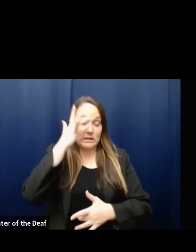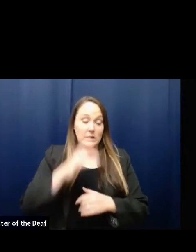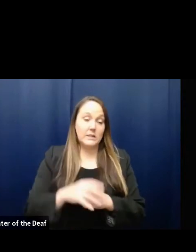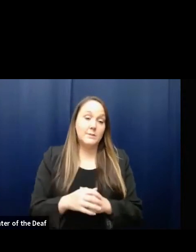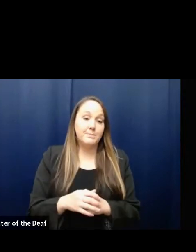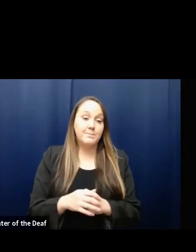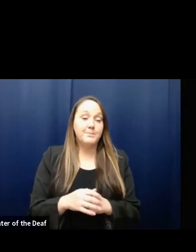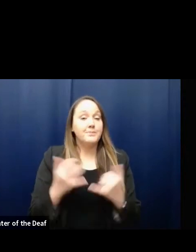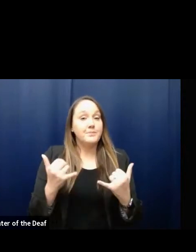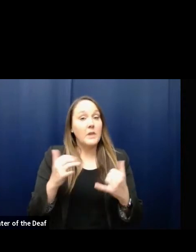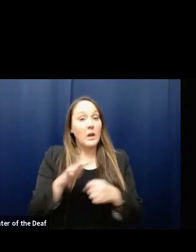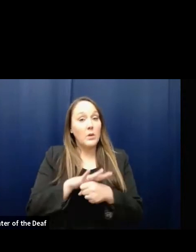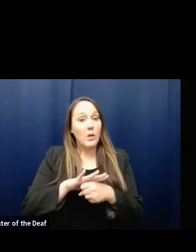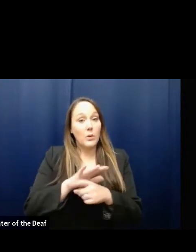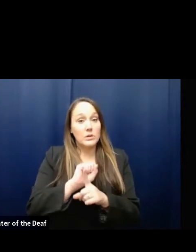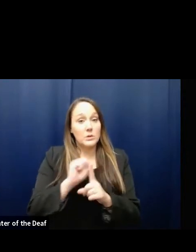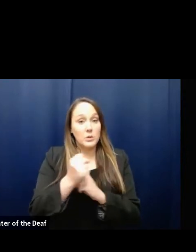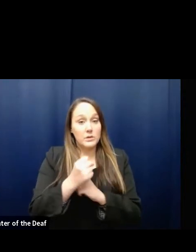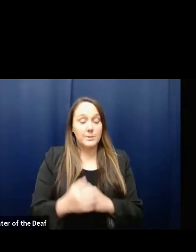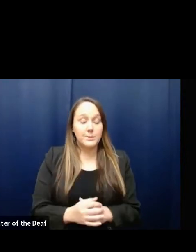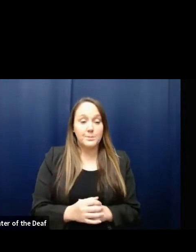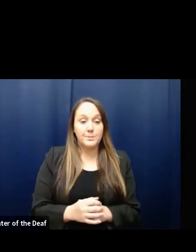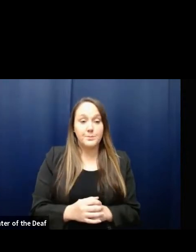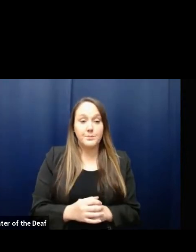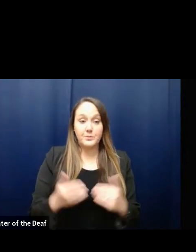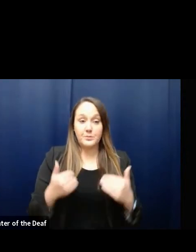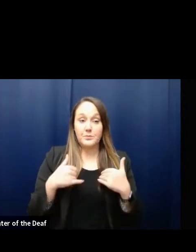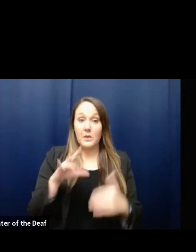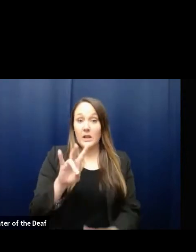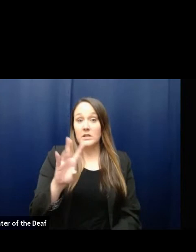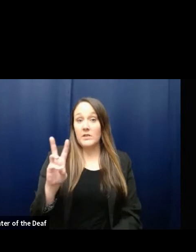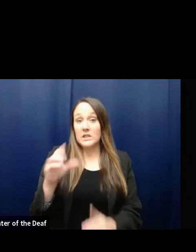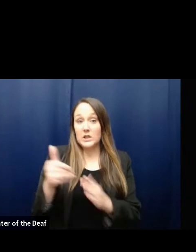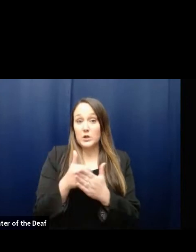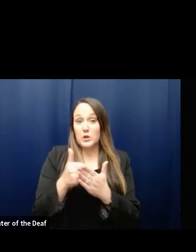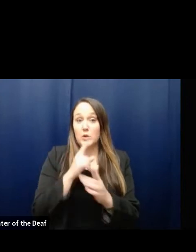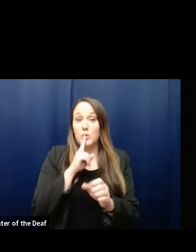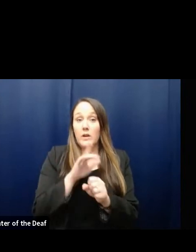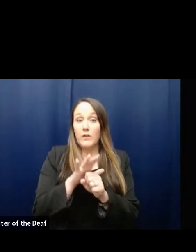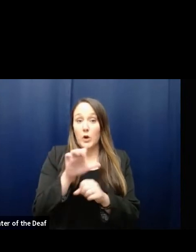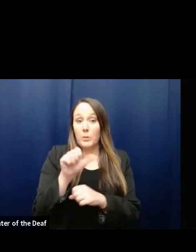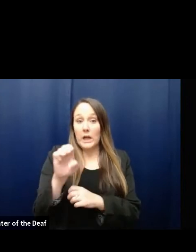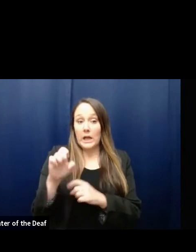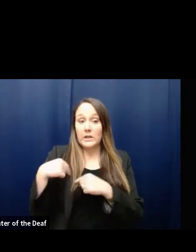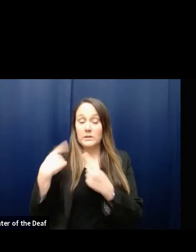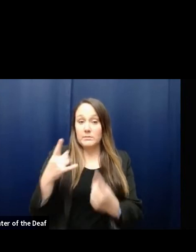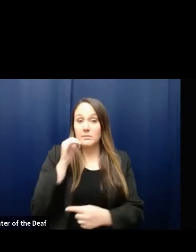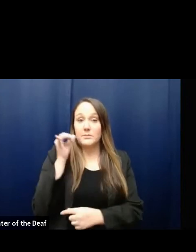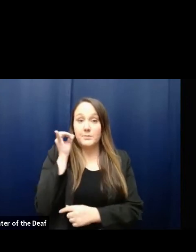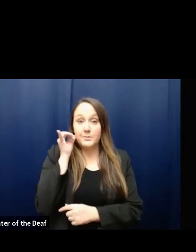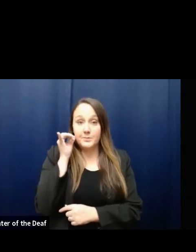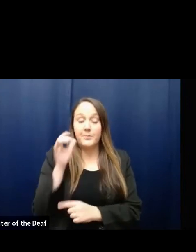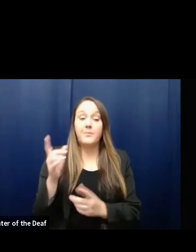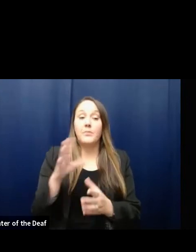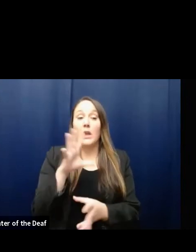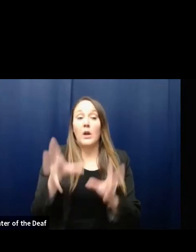Now we'll move on to the local situation. We have 76 new confirmed cases since yesterday, giving